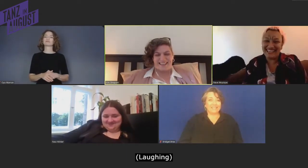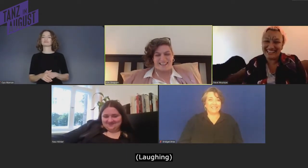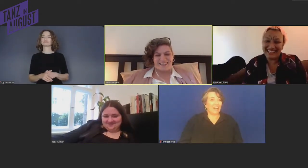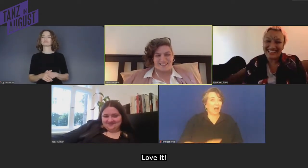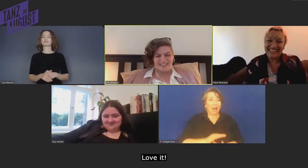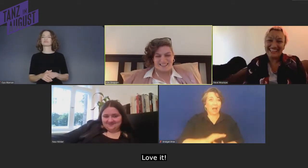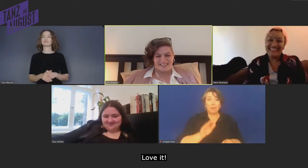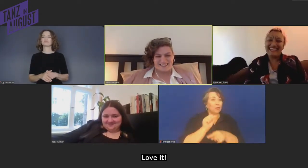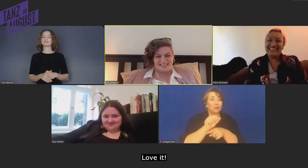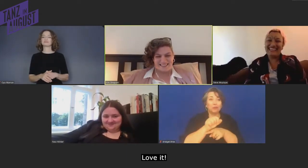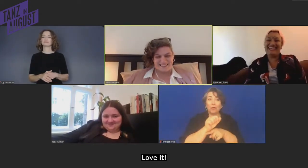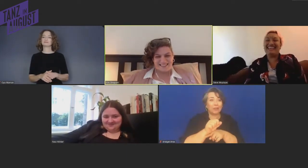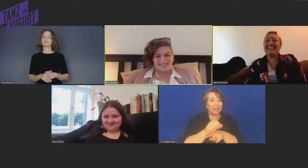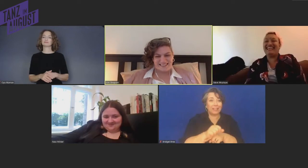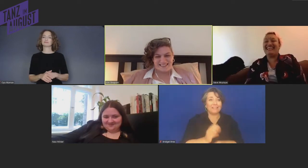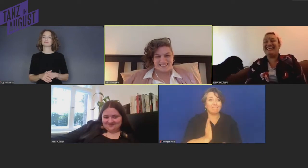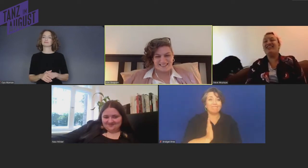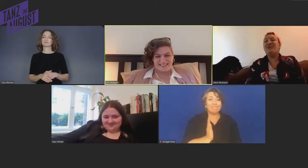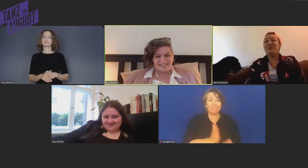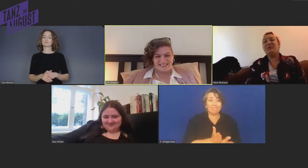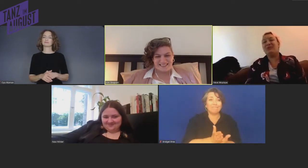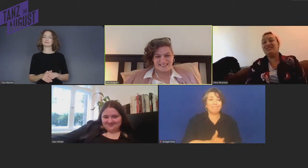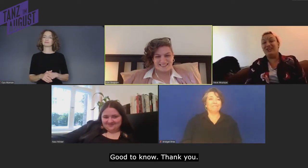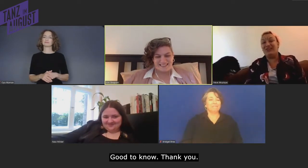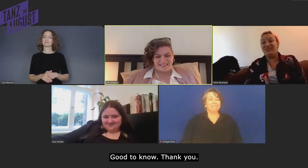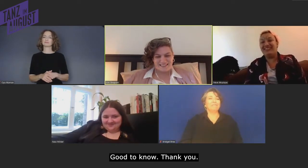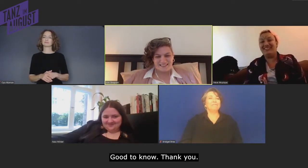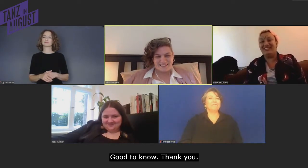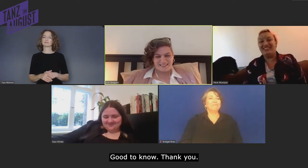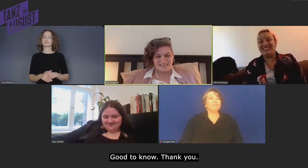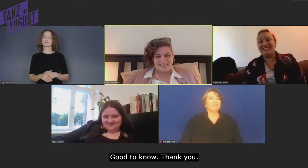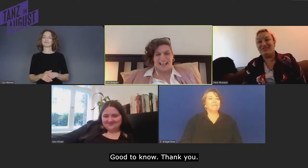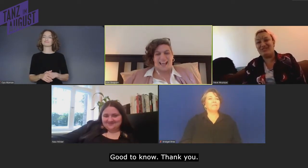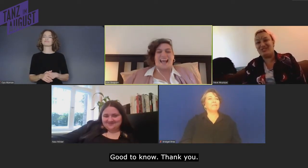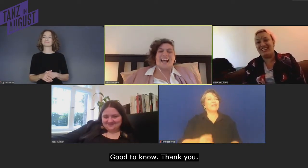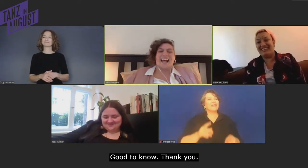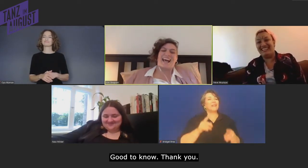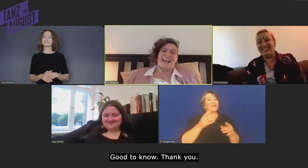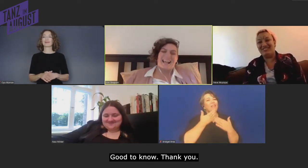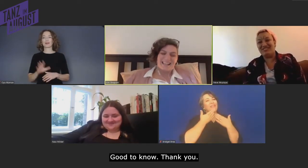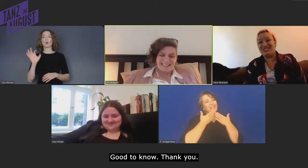Oh, I love it. Well, good to know. Thank you. Thank you for